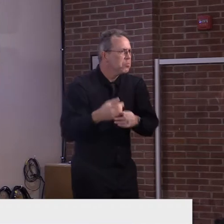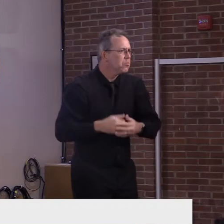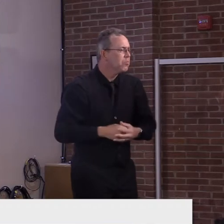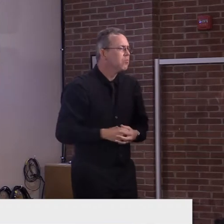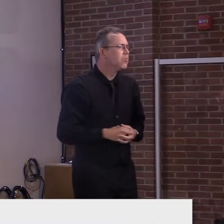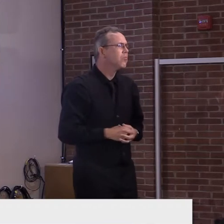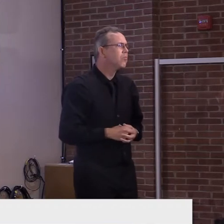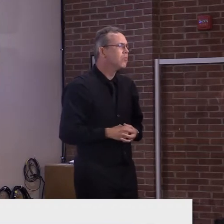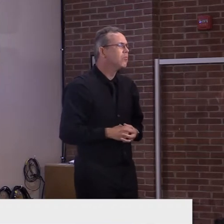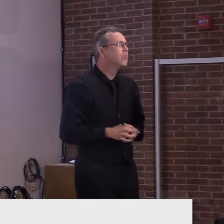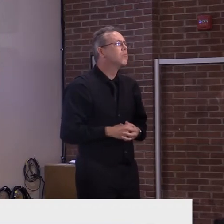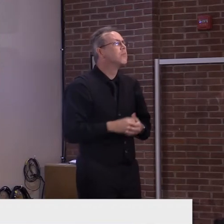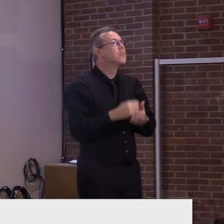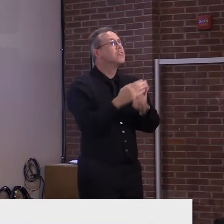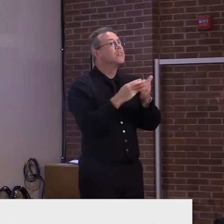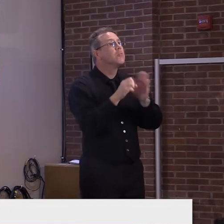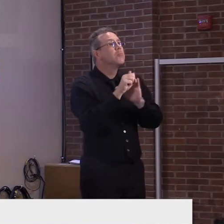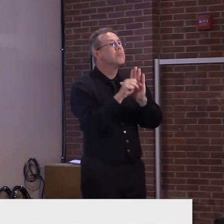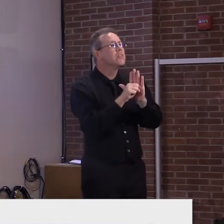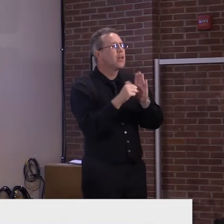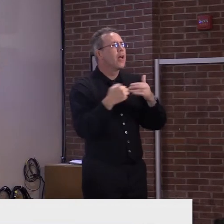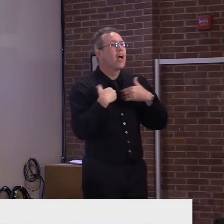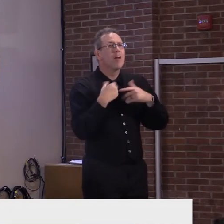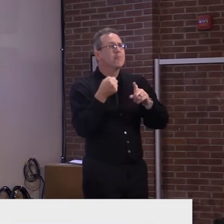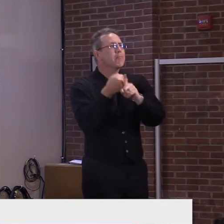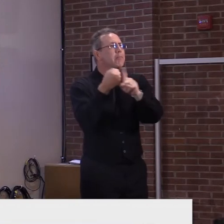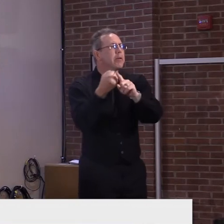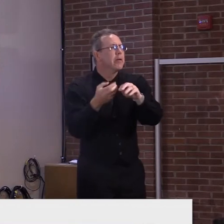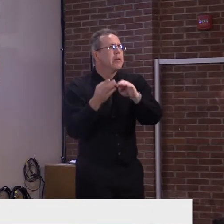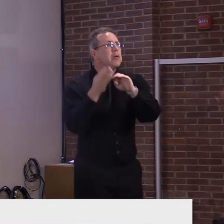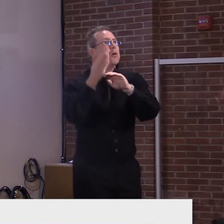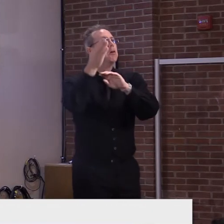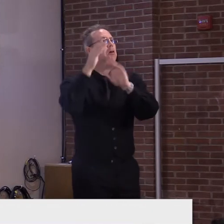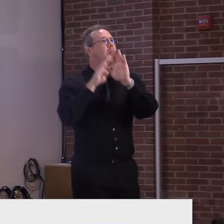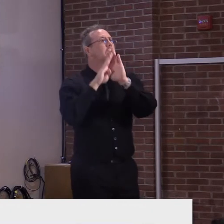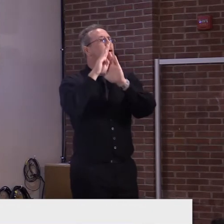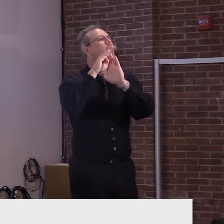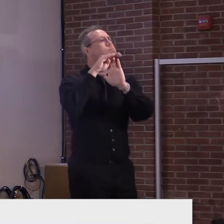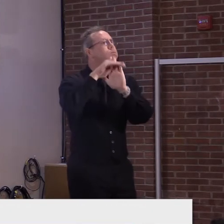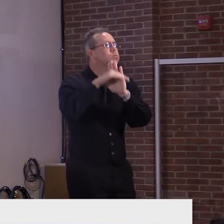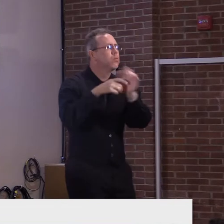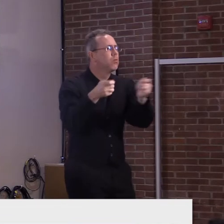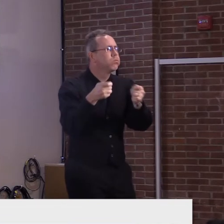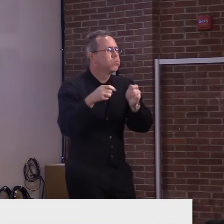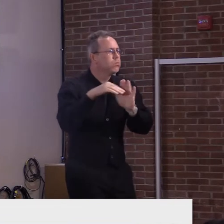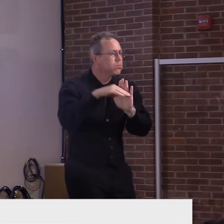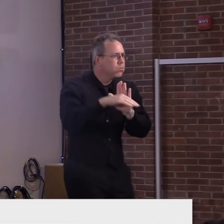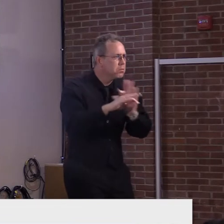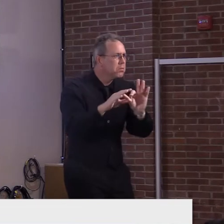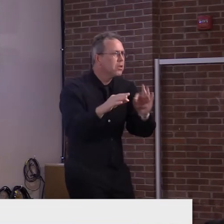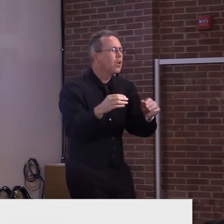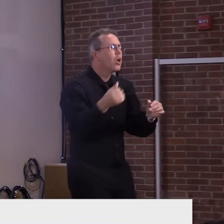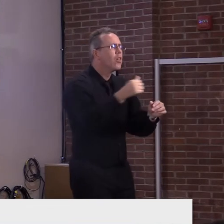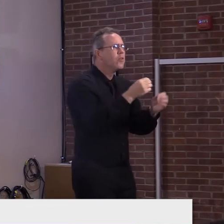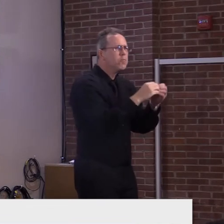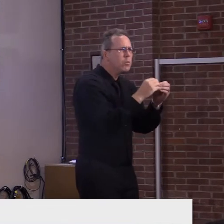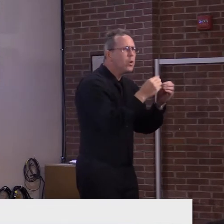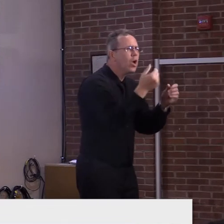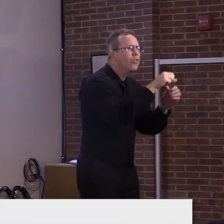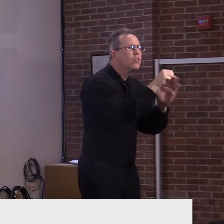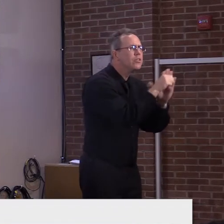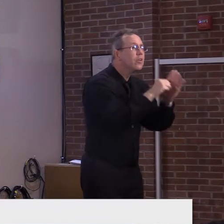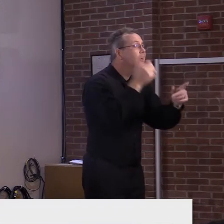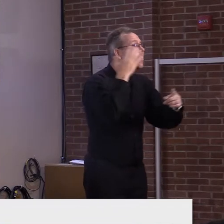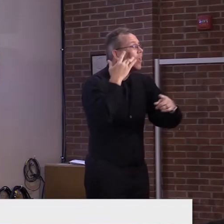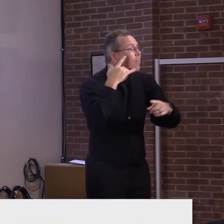are plateauing or decreasing are some of those that were hit early, like we've talked about, but now some other states as well, like California and